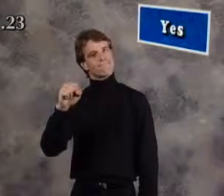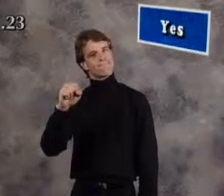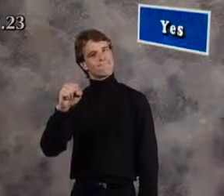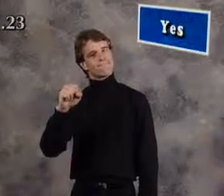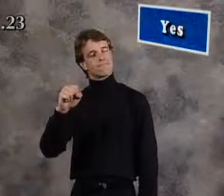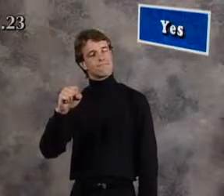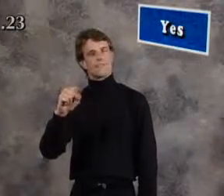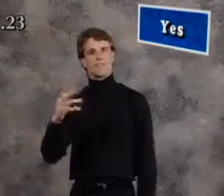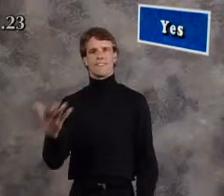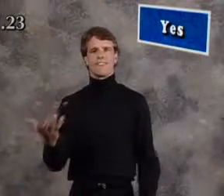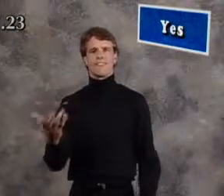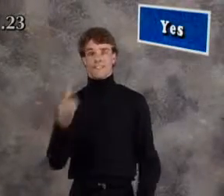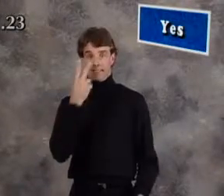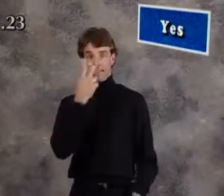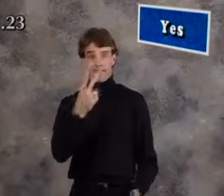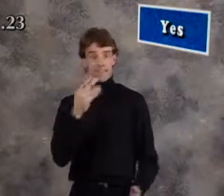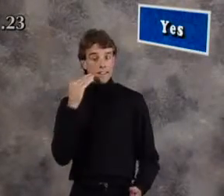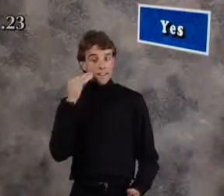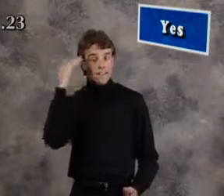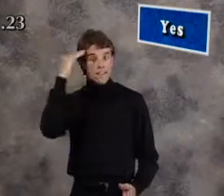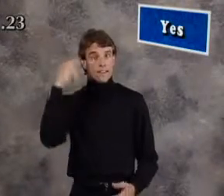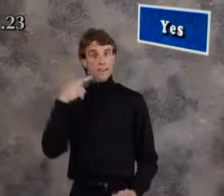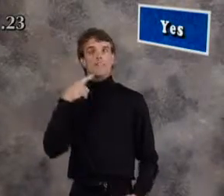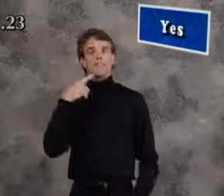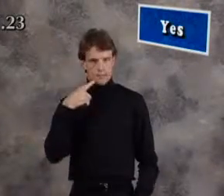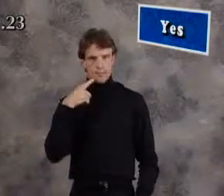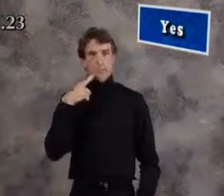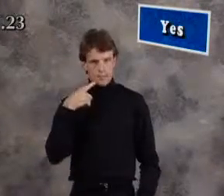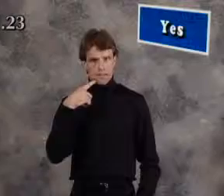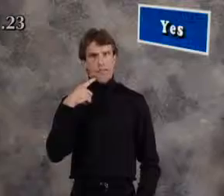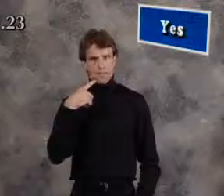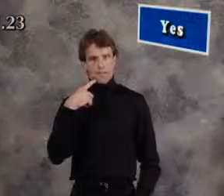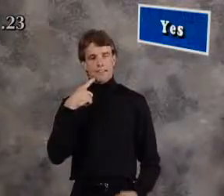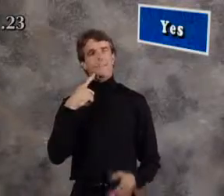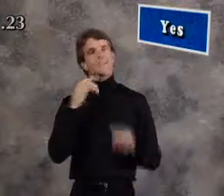Yes. This sign represents the head nodding.